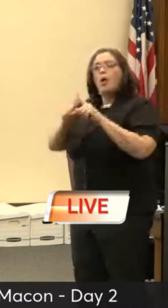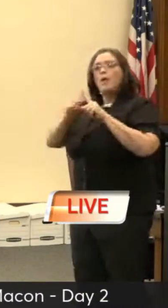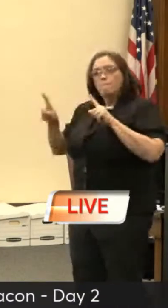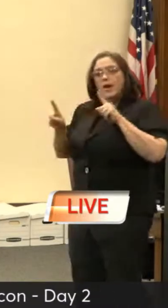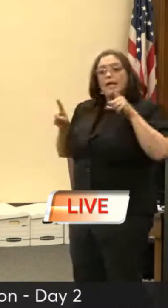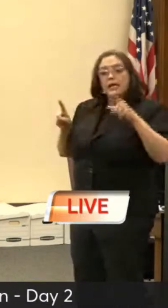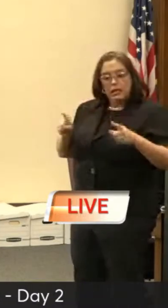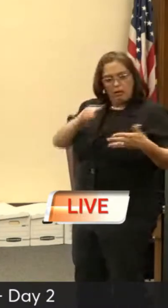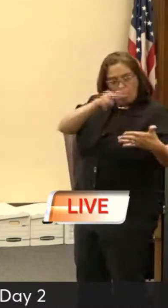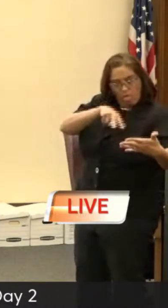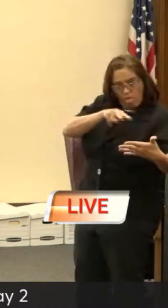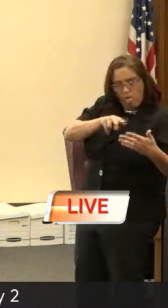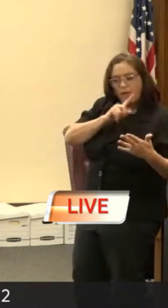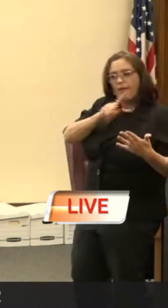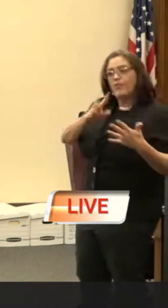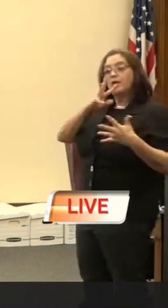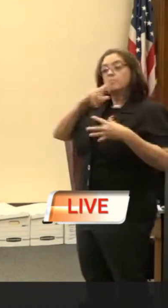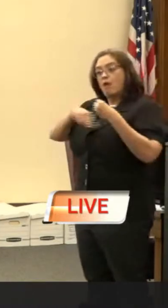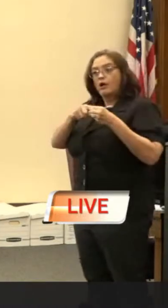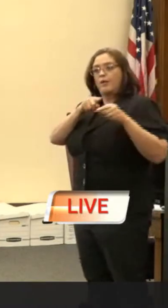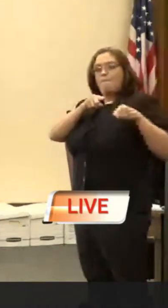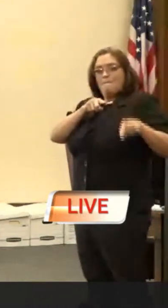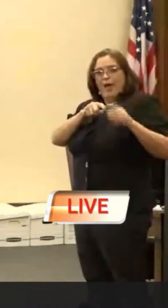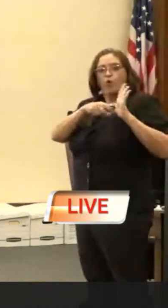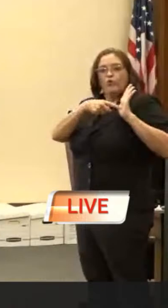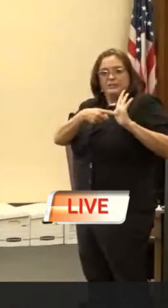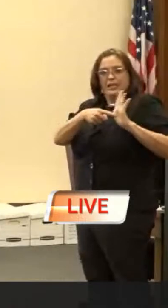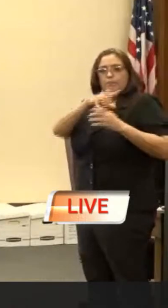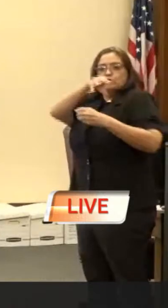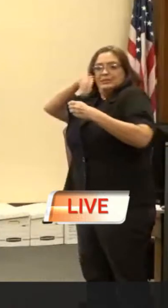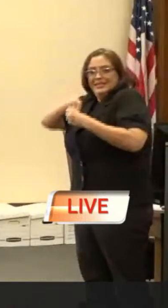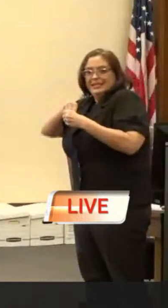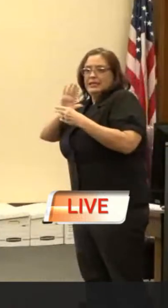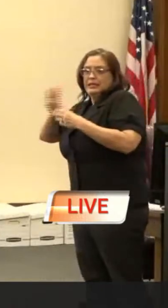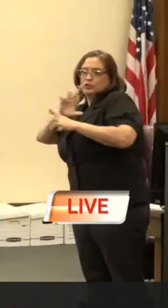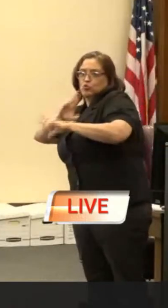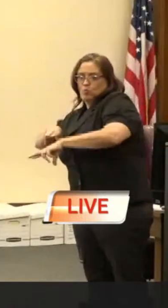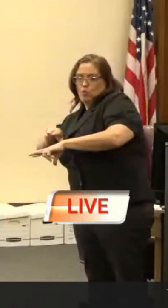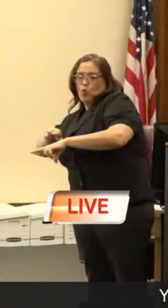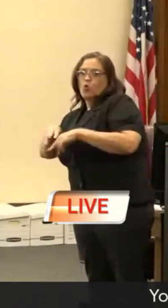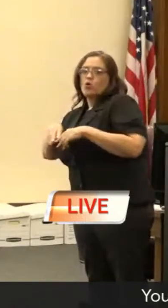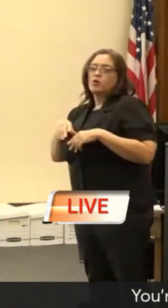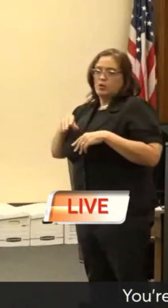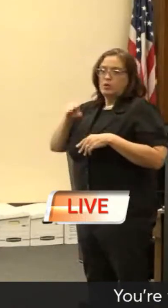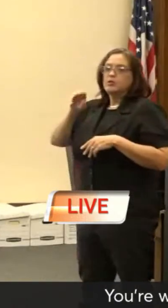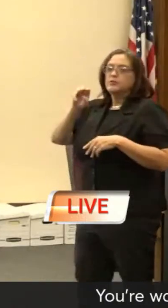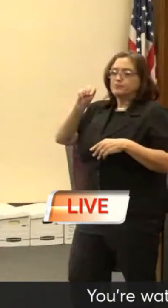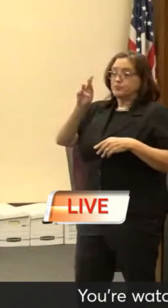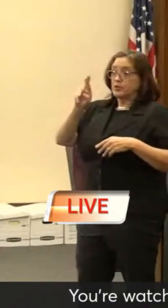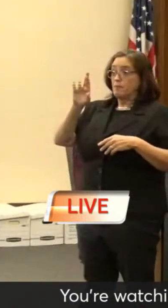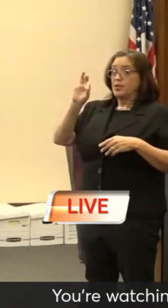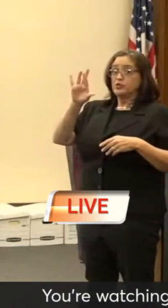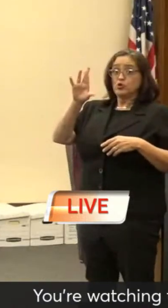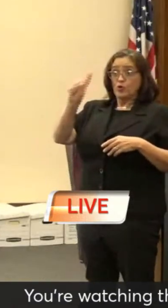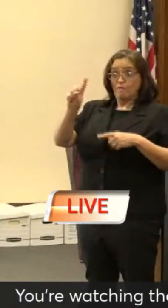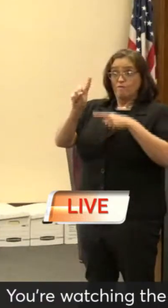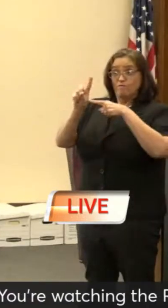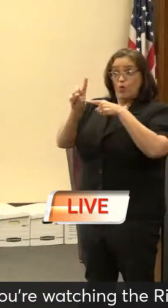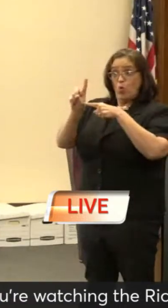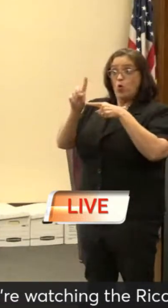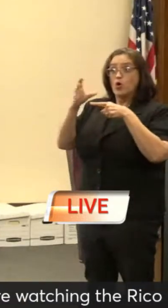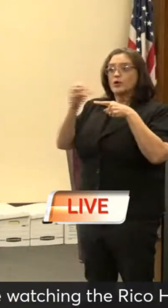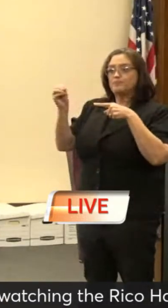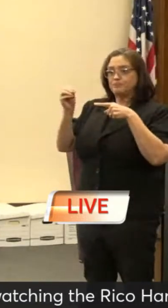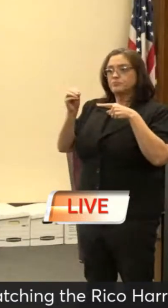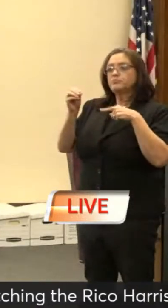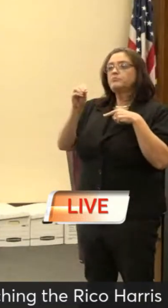and put them in there. But it was, Mr. Ford talked, and I think even Ms. Clark today talked